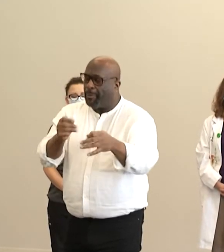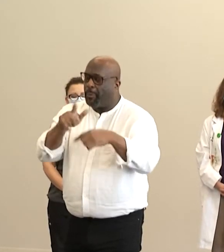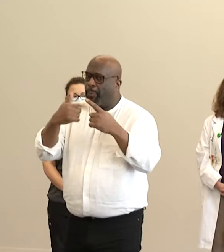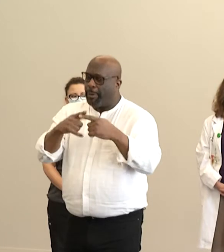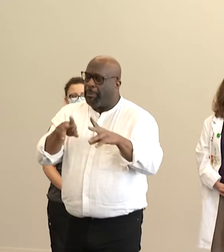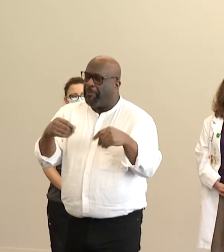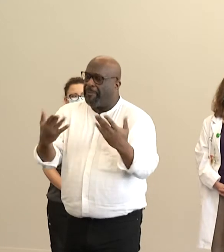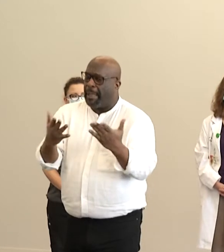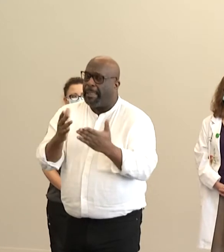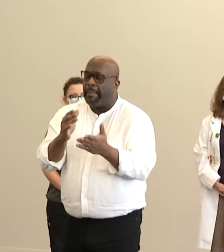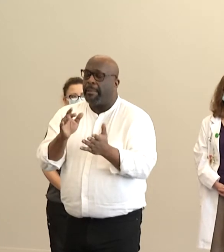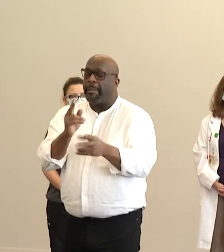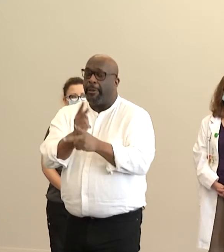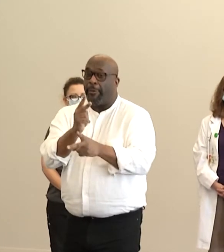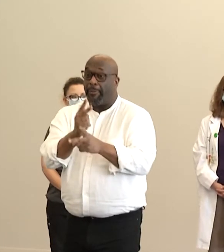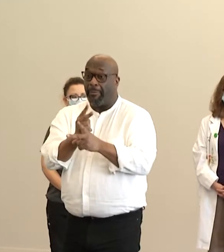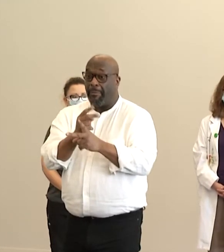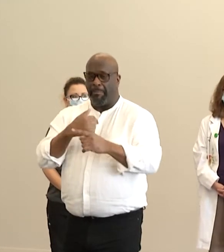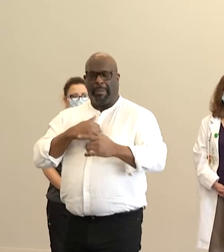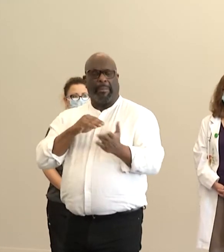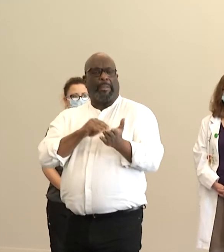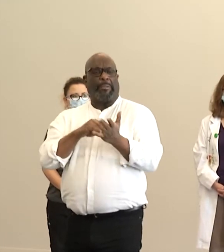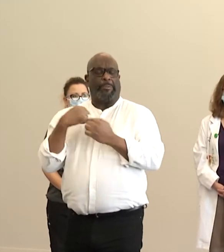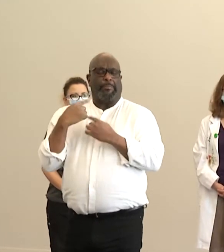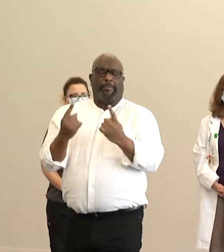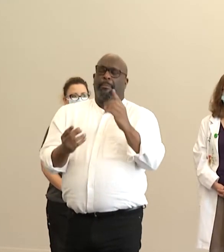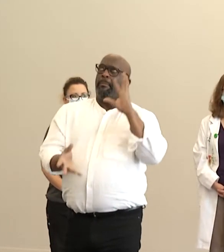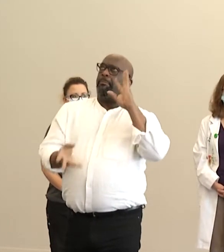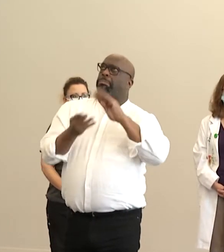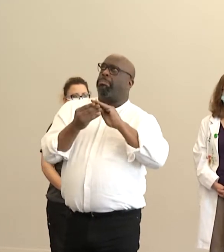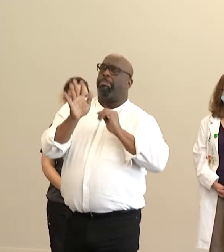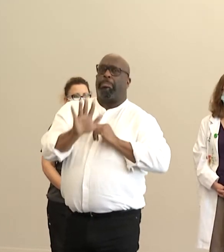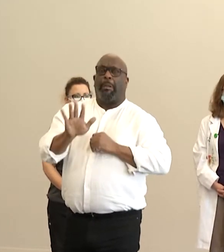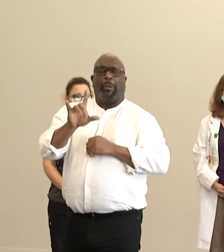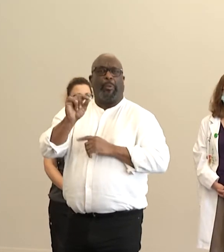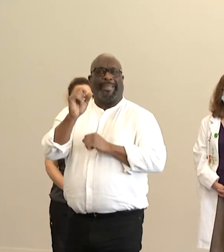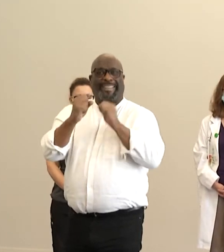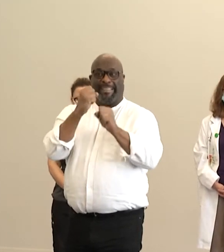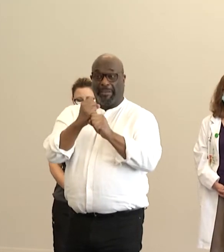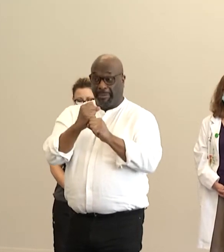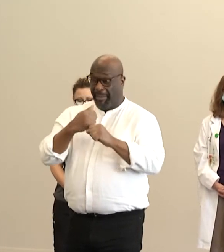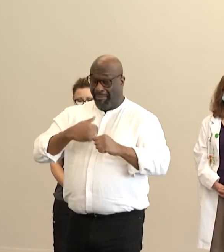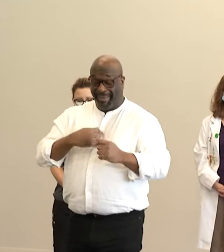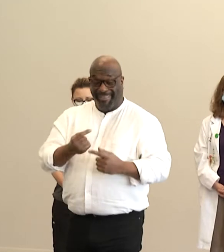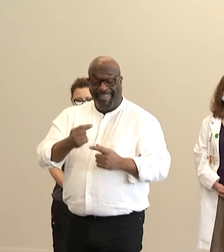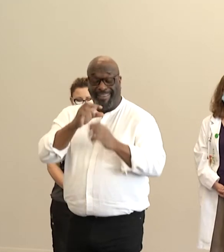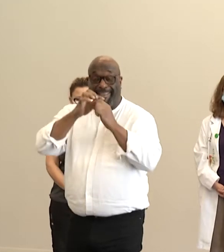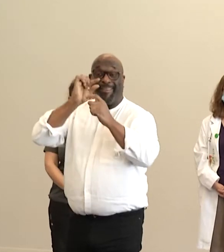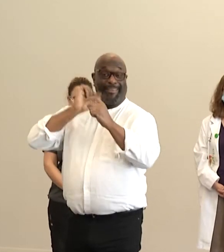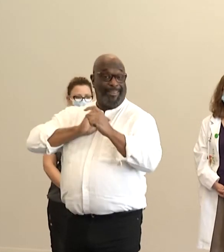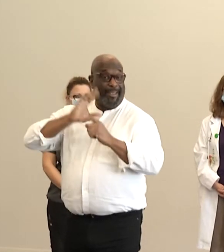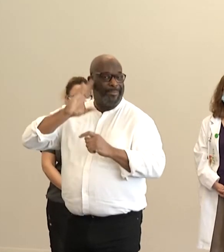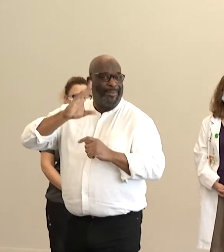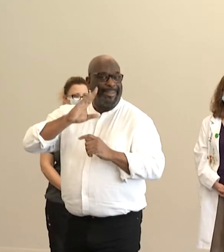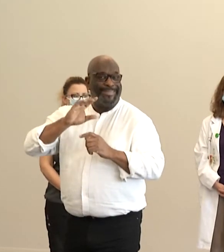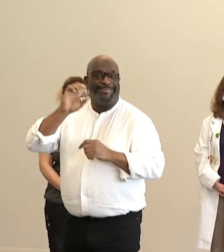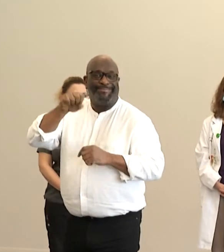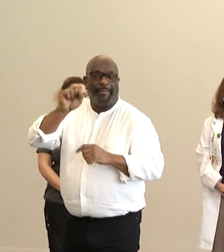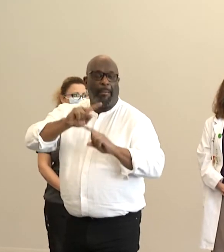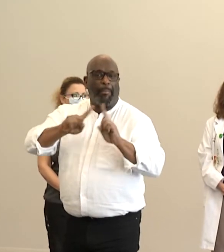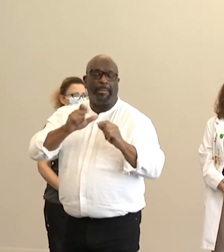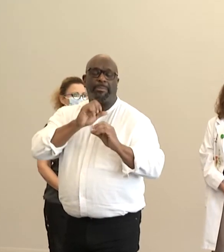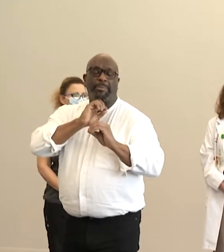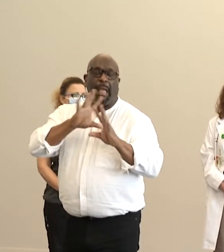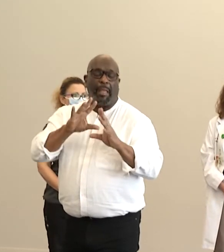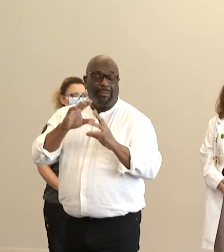been practicing medicine almost 20 years, but I have not intubated a patient since residency. Like most primary